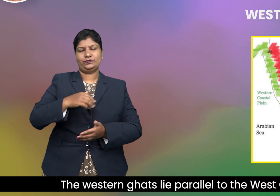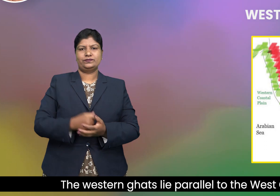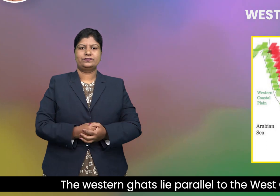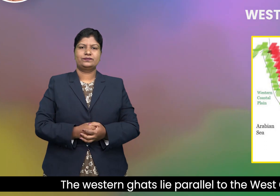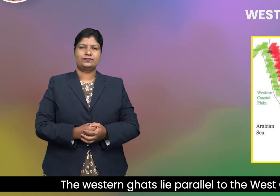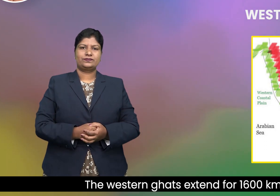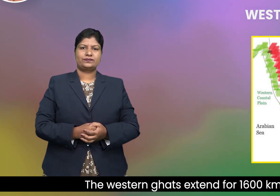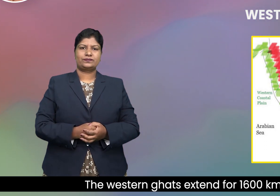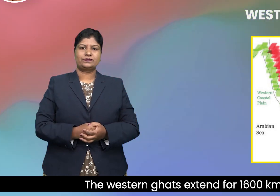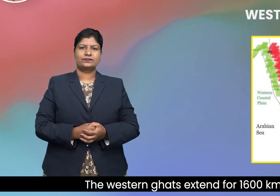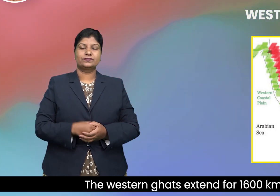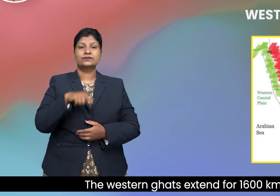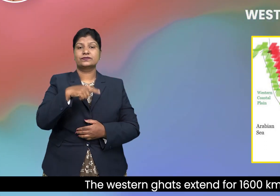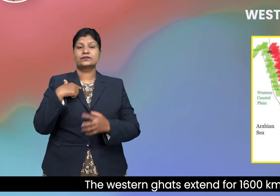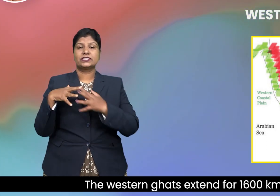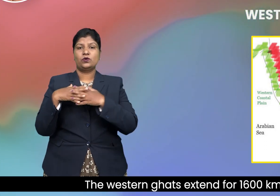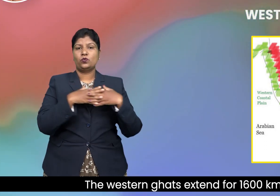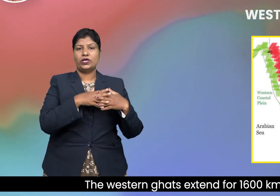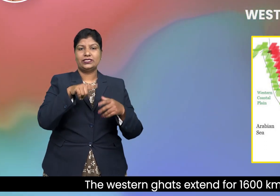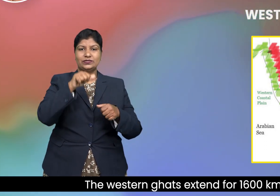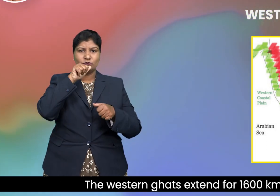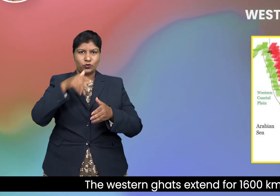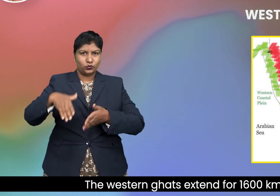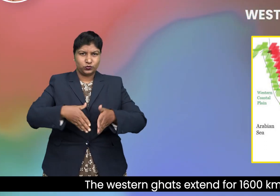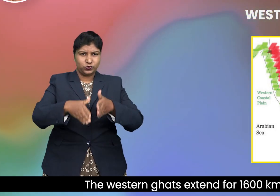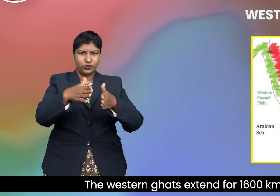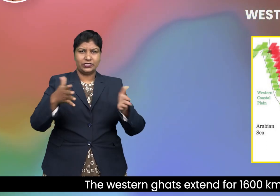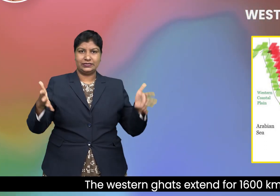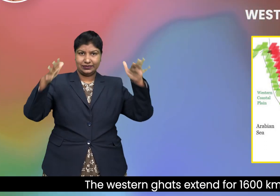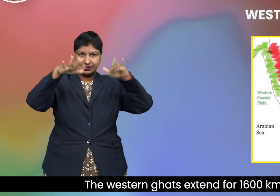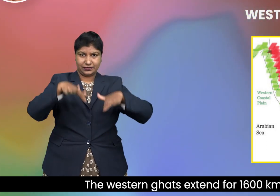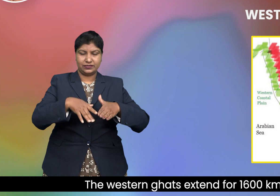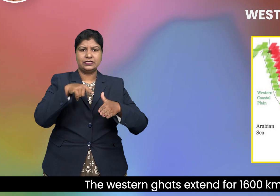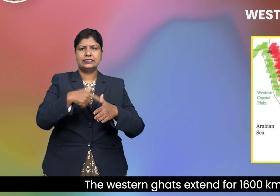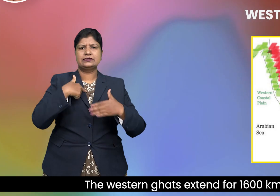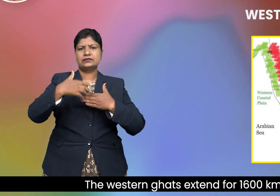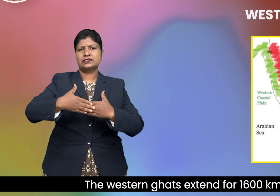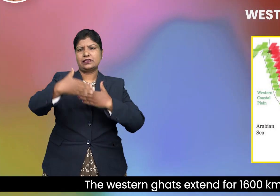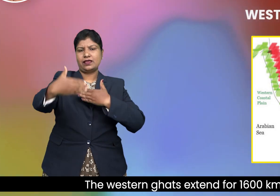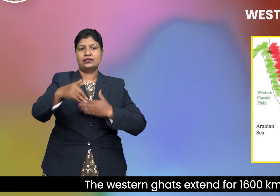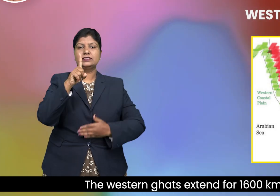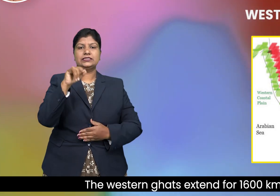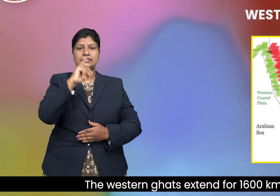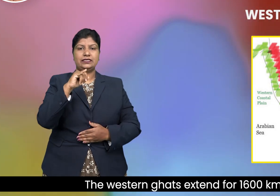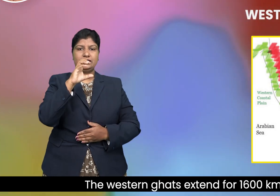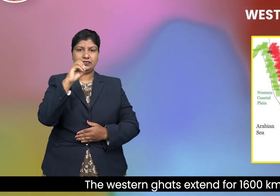the western guards extend for 1600 kilometers